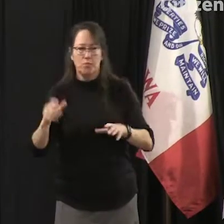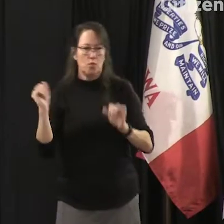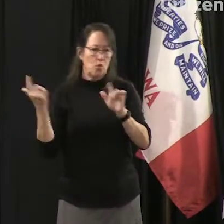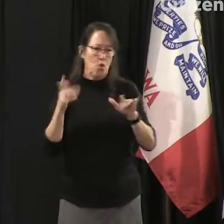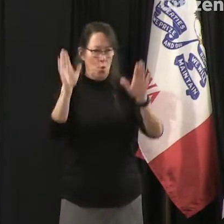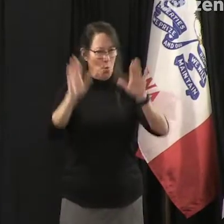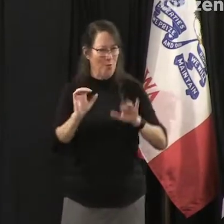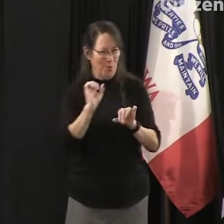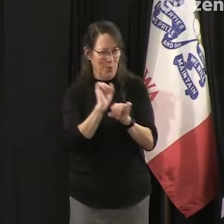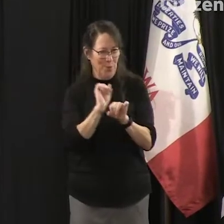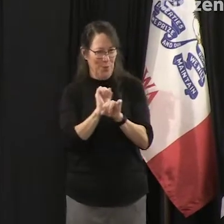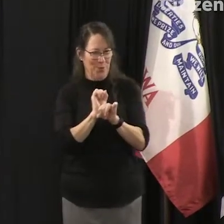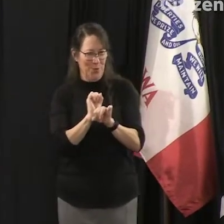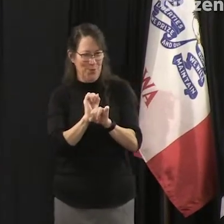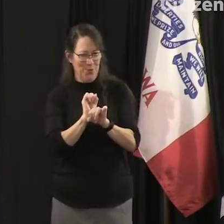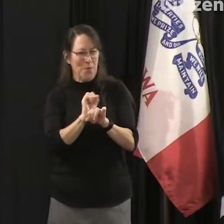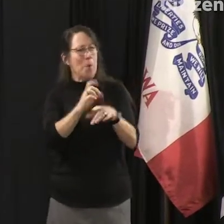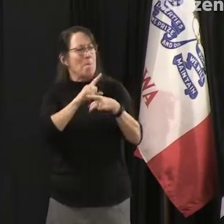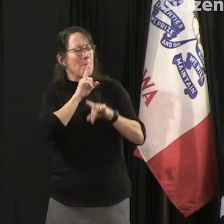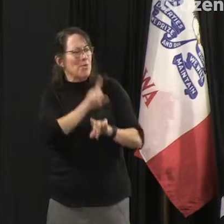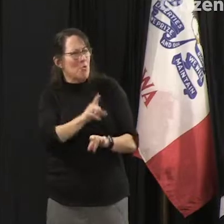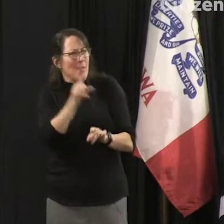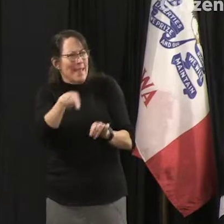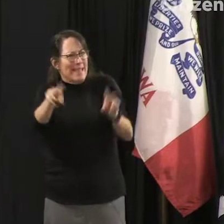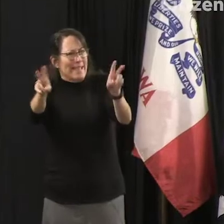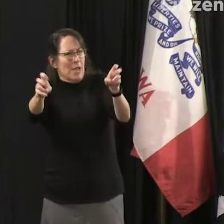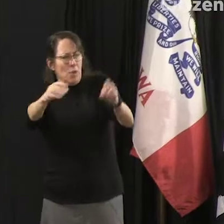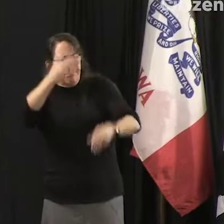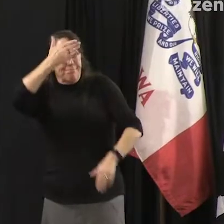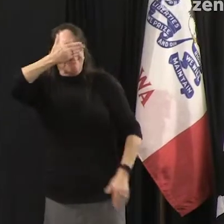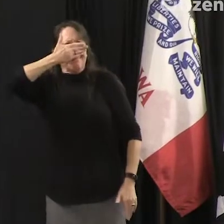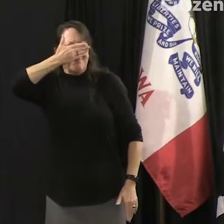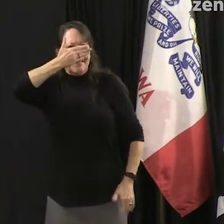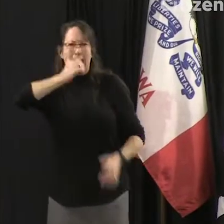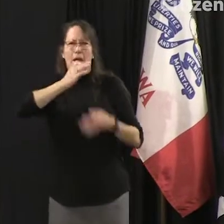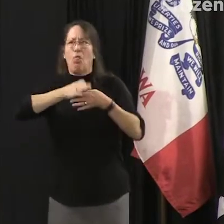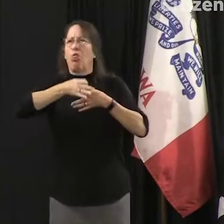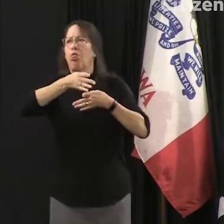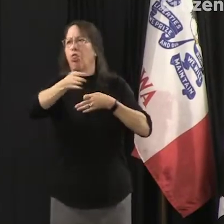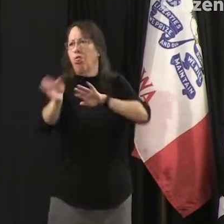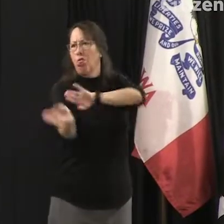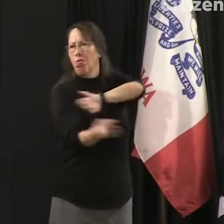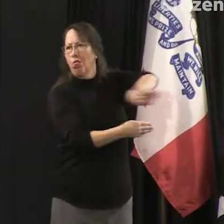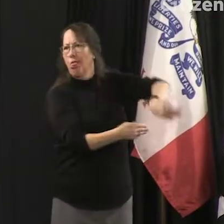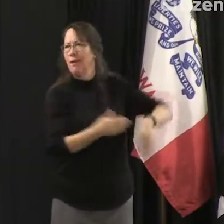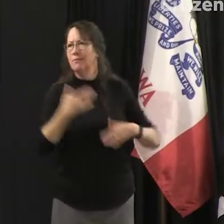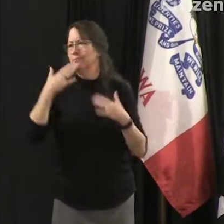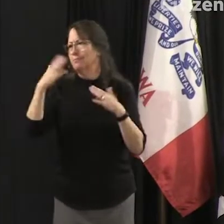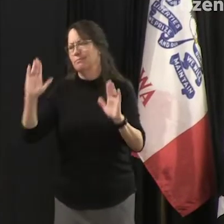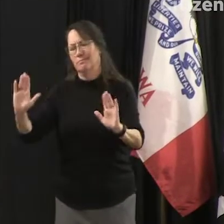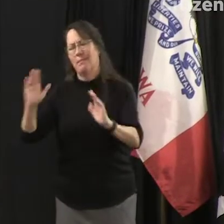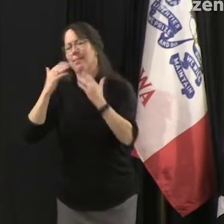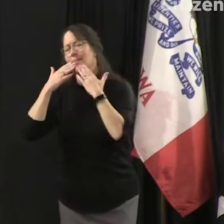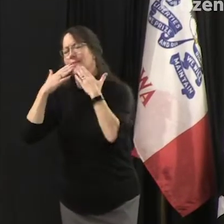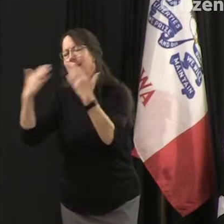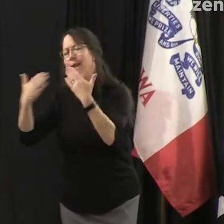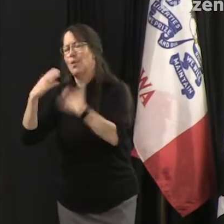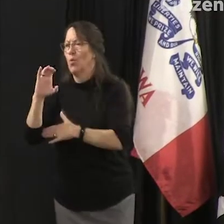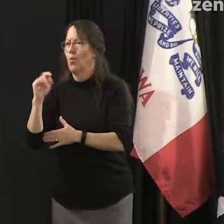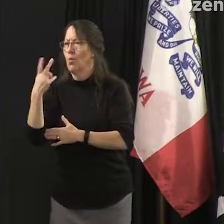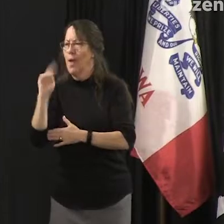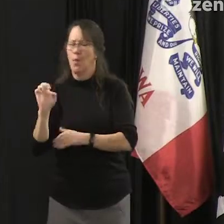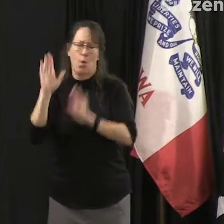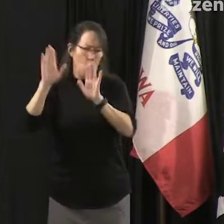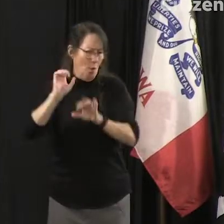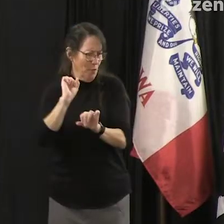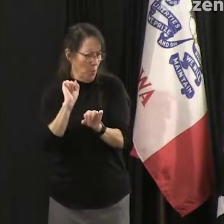your wonderful work in making sure these issues get in the forefront and not put behind someplace. So Catherine, Chris just does a wonderful job,